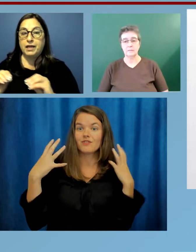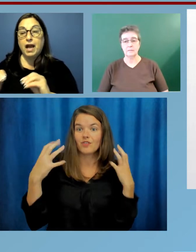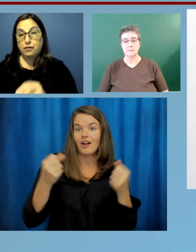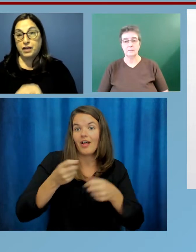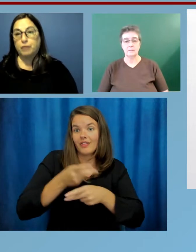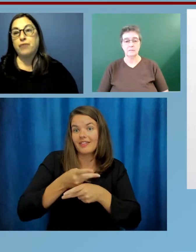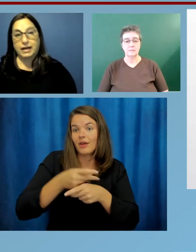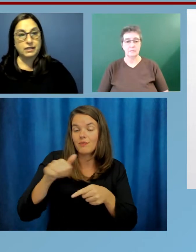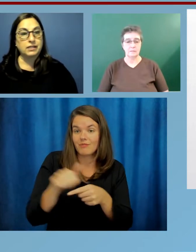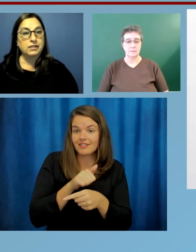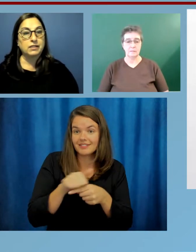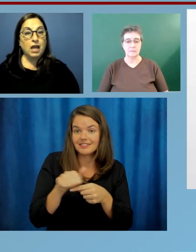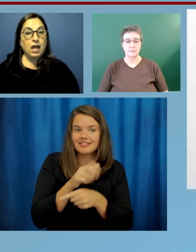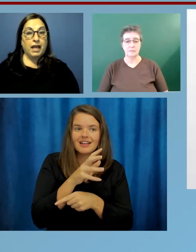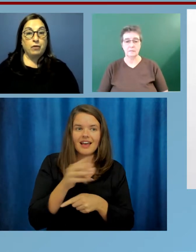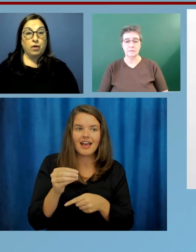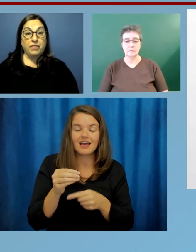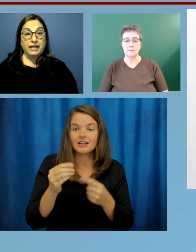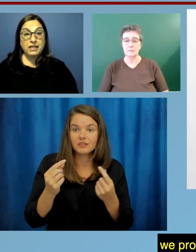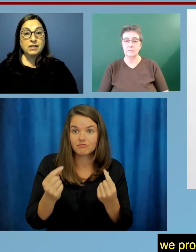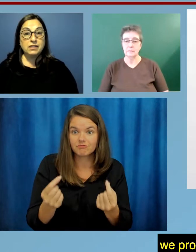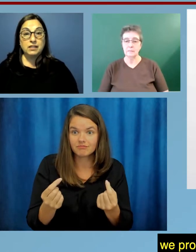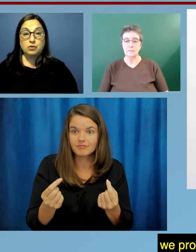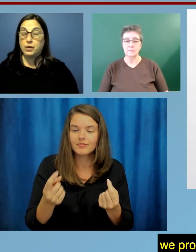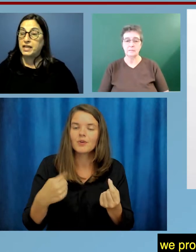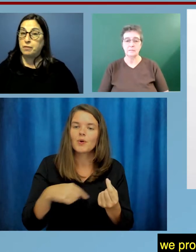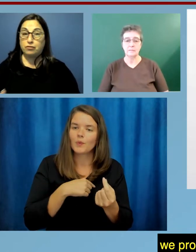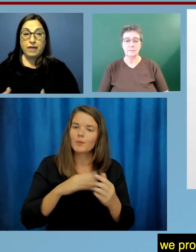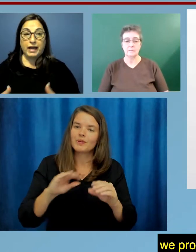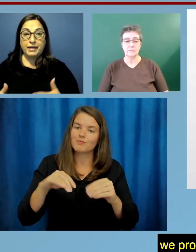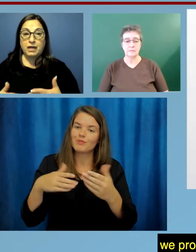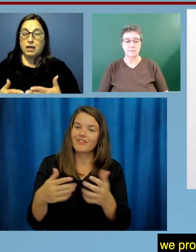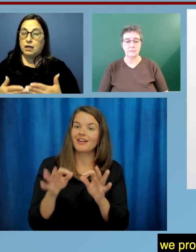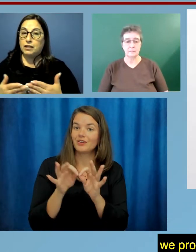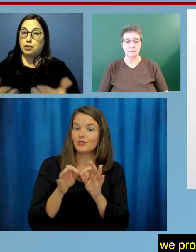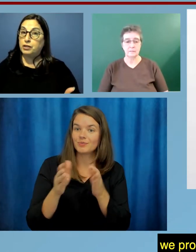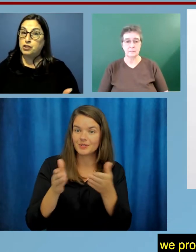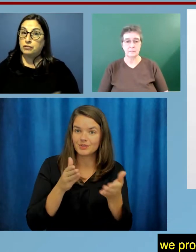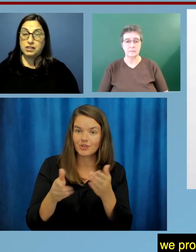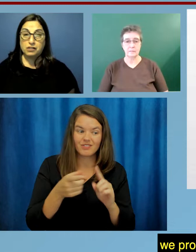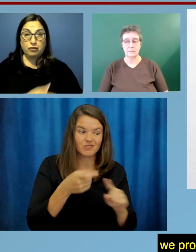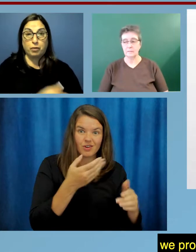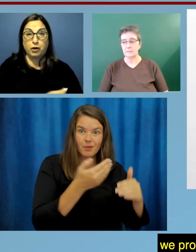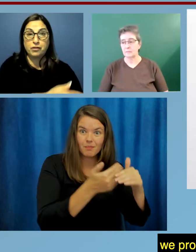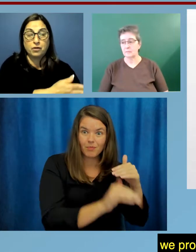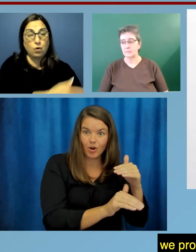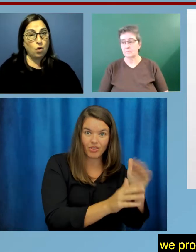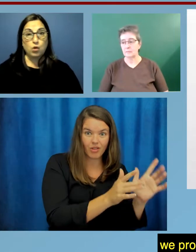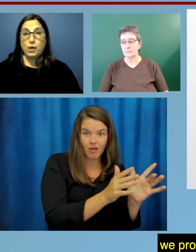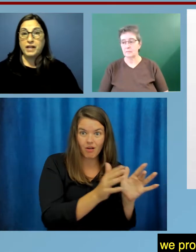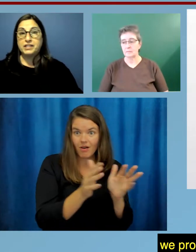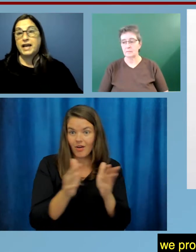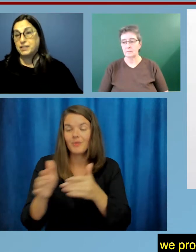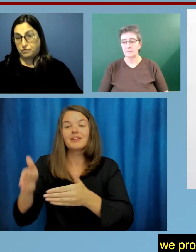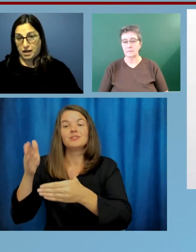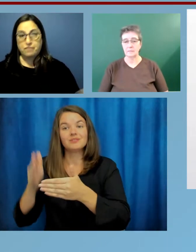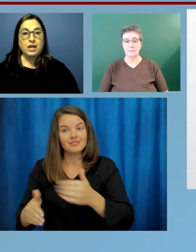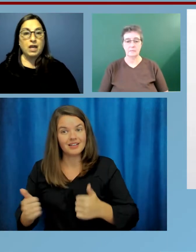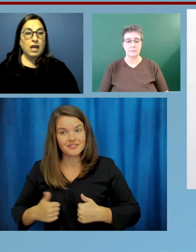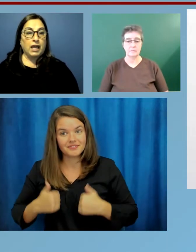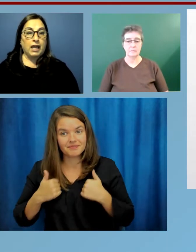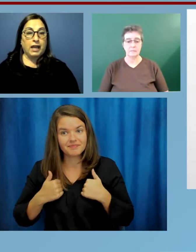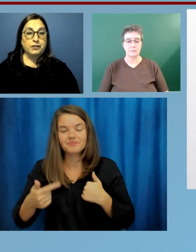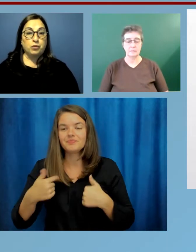training in healthcare practices. And what that does is we provide interpreting services from birth all the way to end of